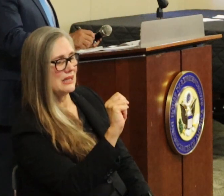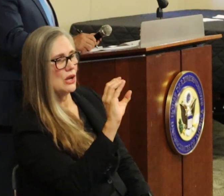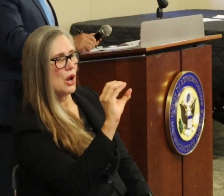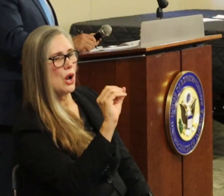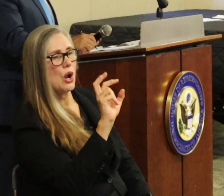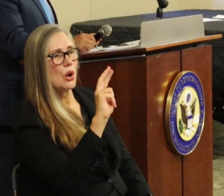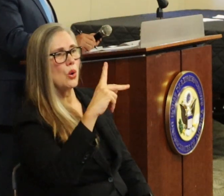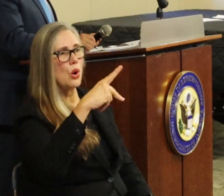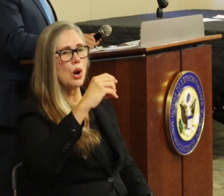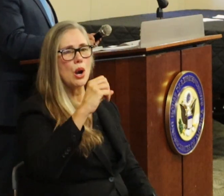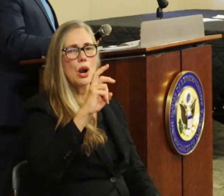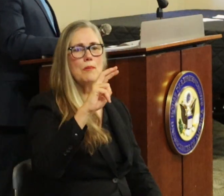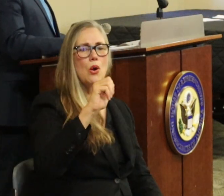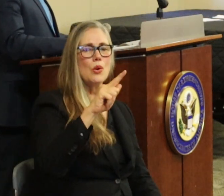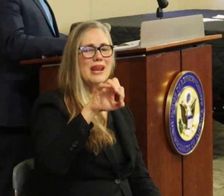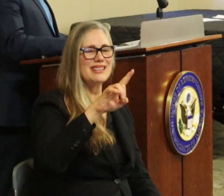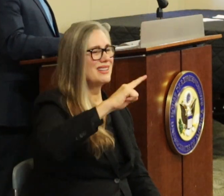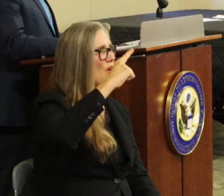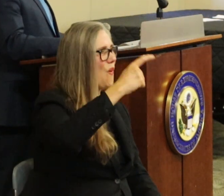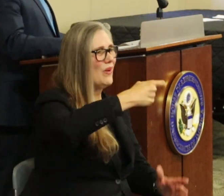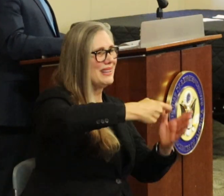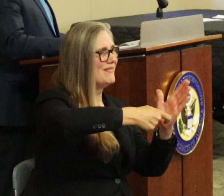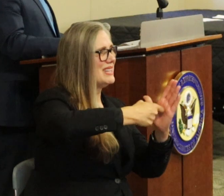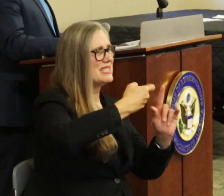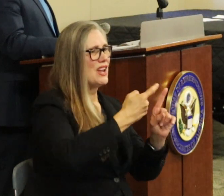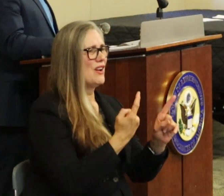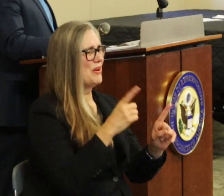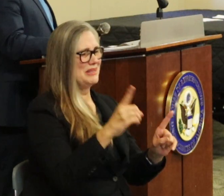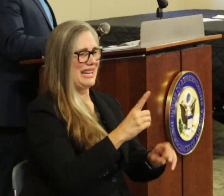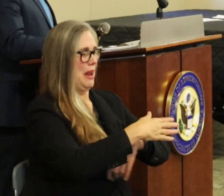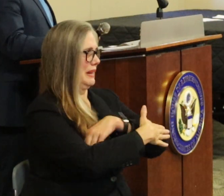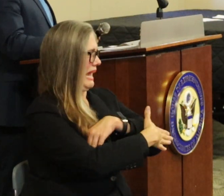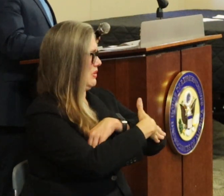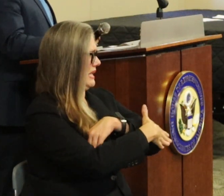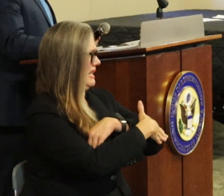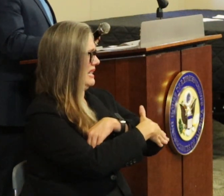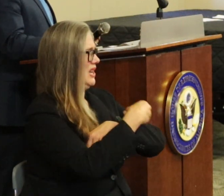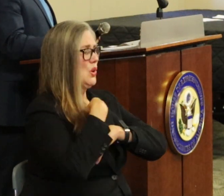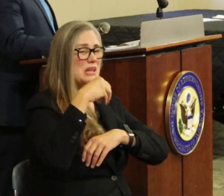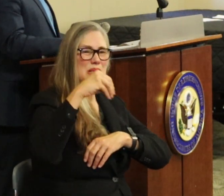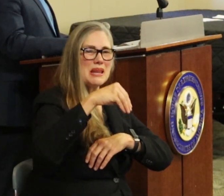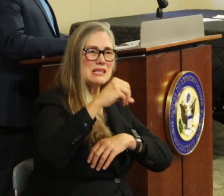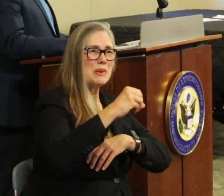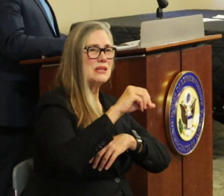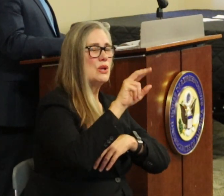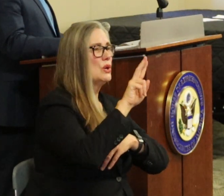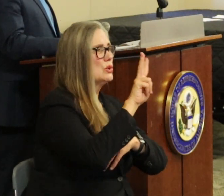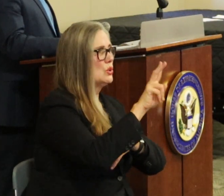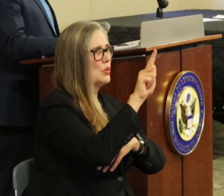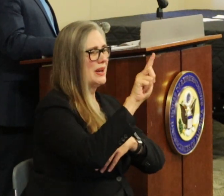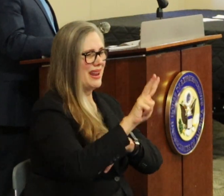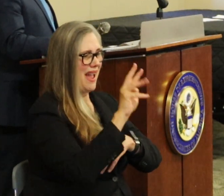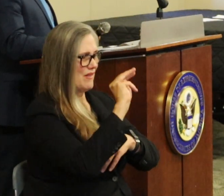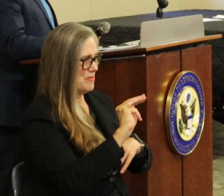new building have been fees from our damn county. You know, we're $2.5 million in, and we've spent money that people have